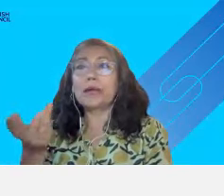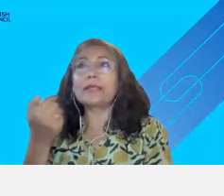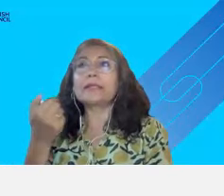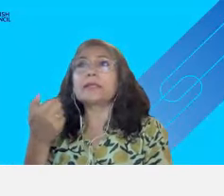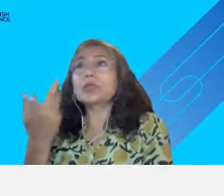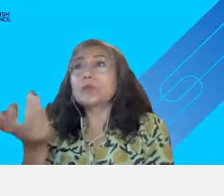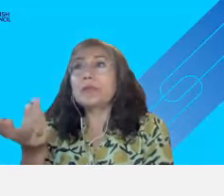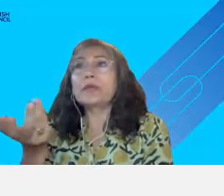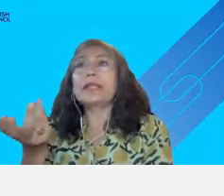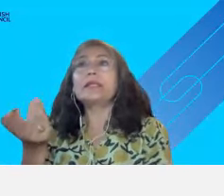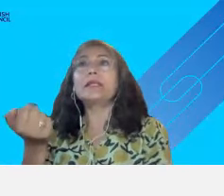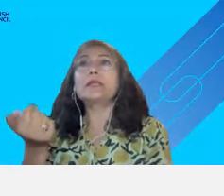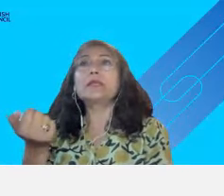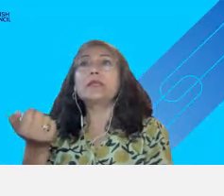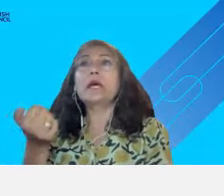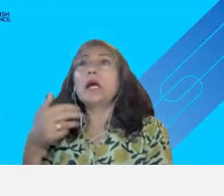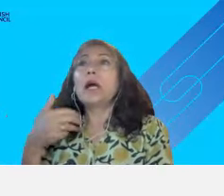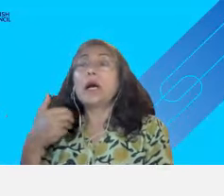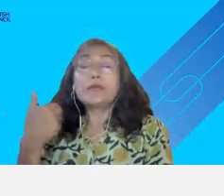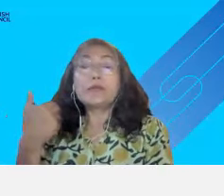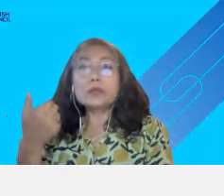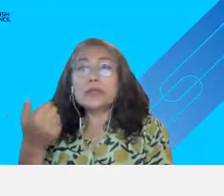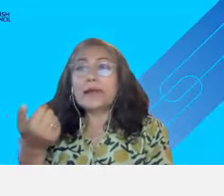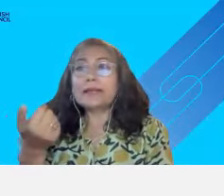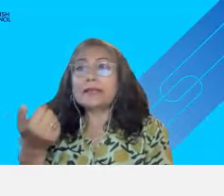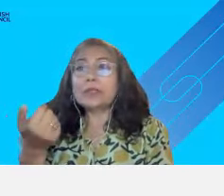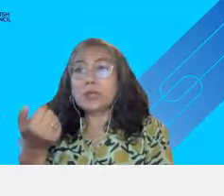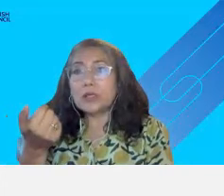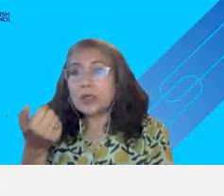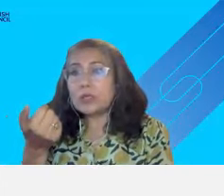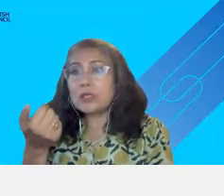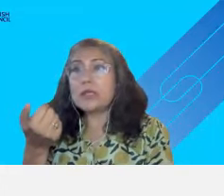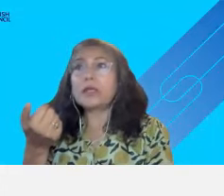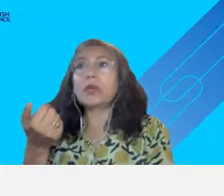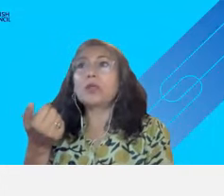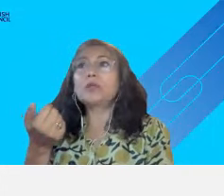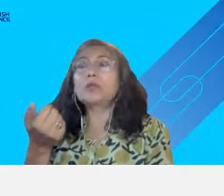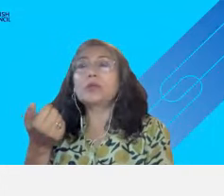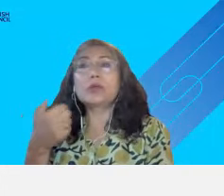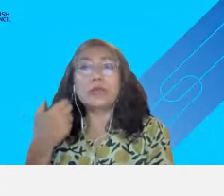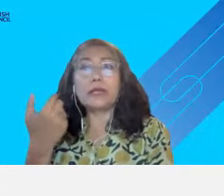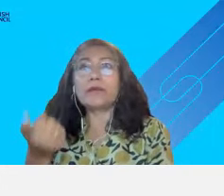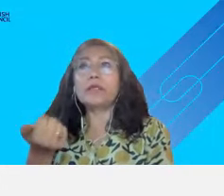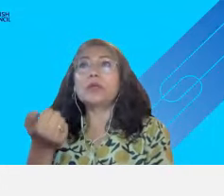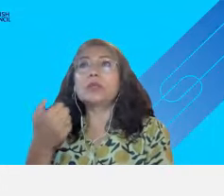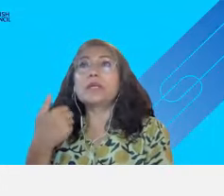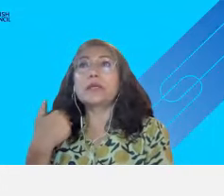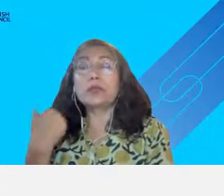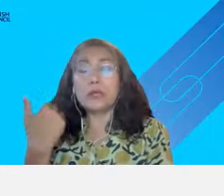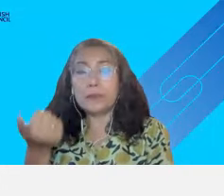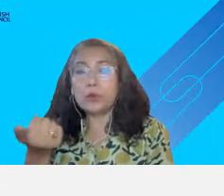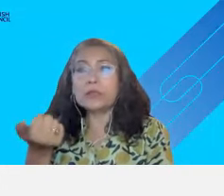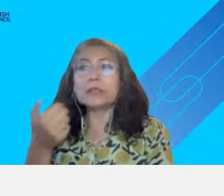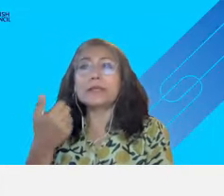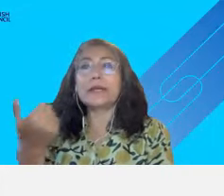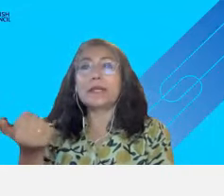into practice? This could be a writing activity. If students have access to technology, they can also create videos, they can